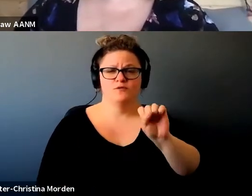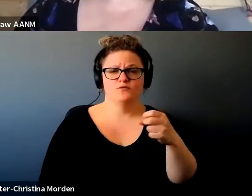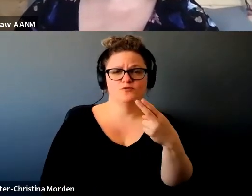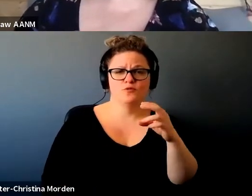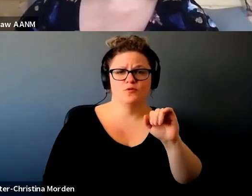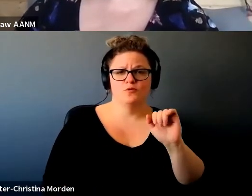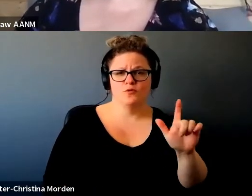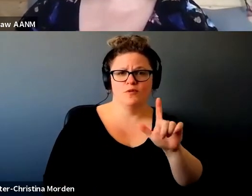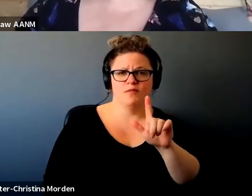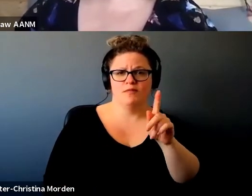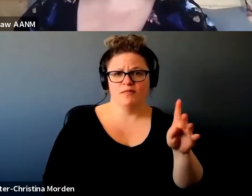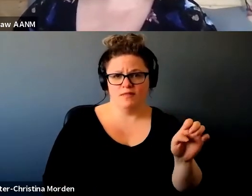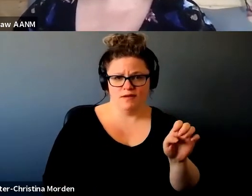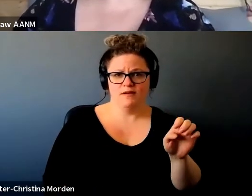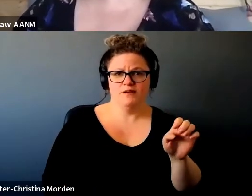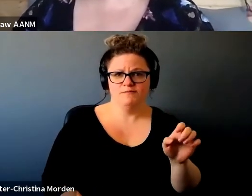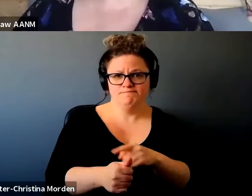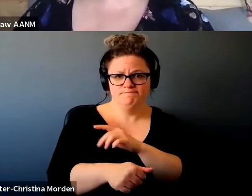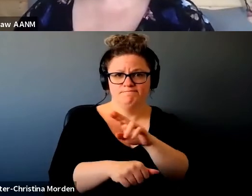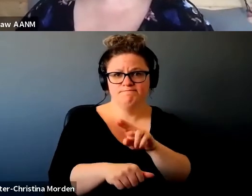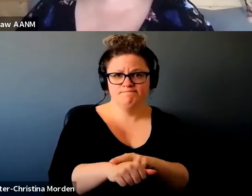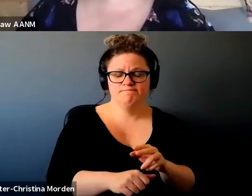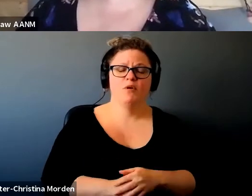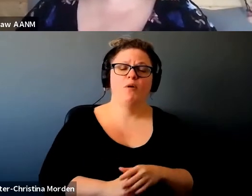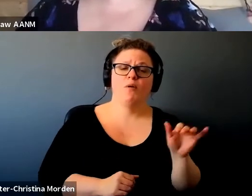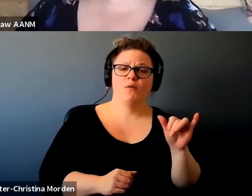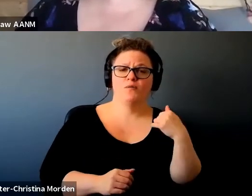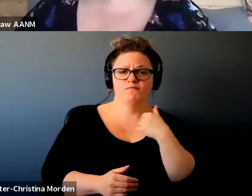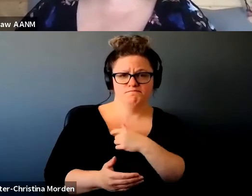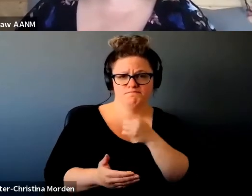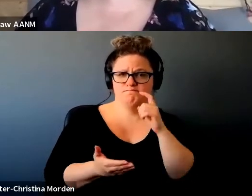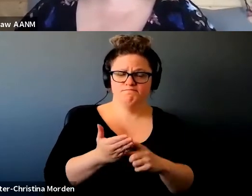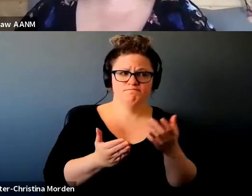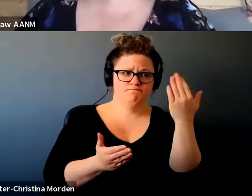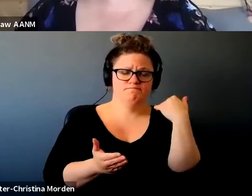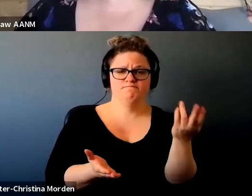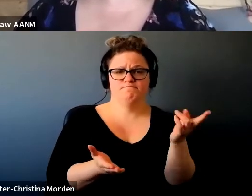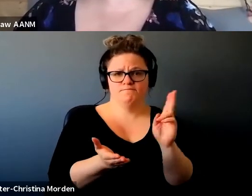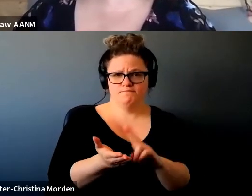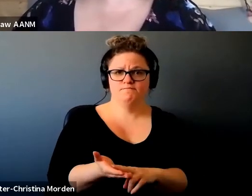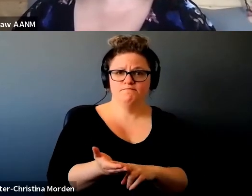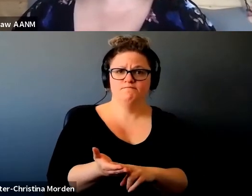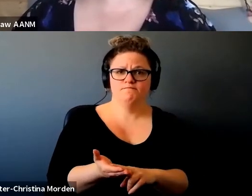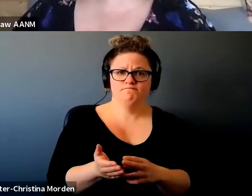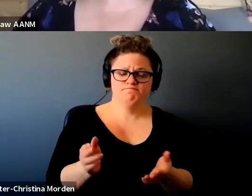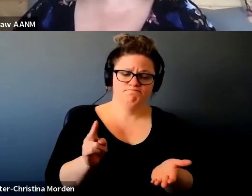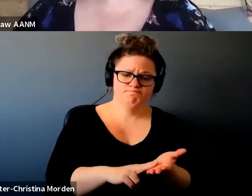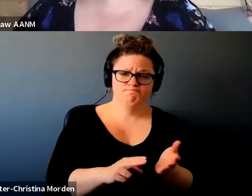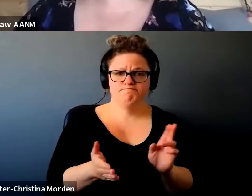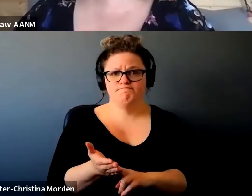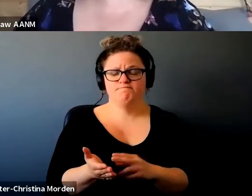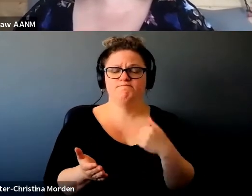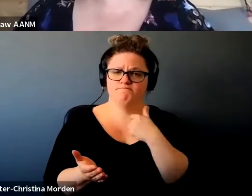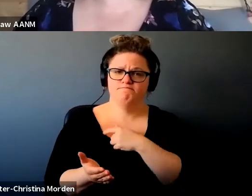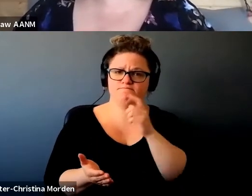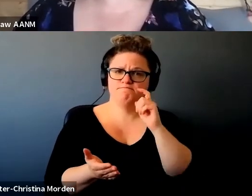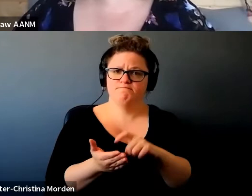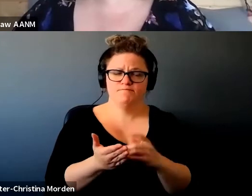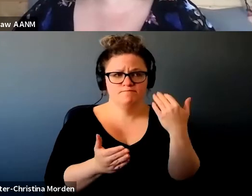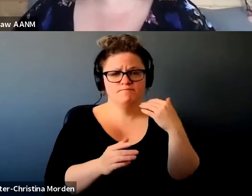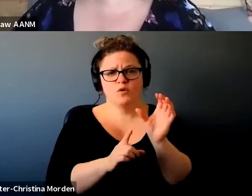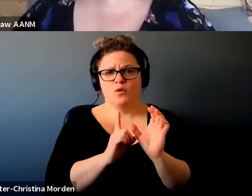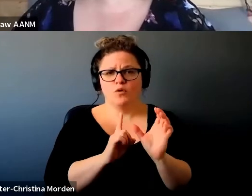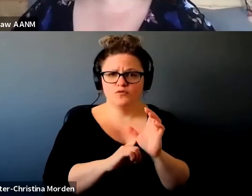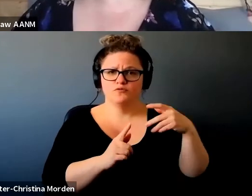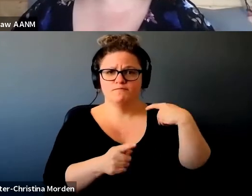respect to the ancestors and treaties made on these lands by considering all our cultures, traditions, and the histories